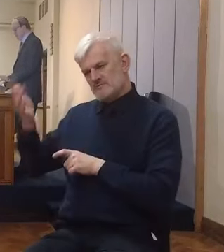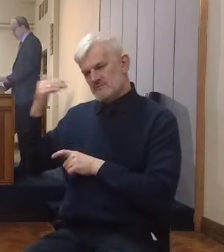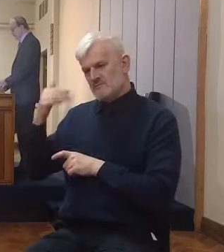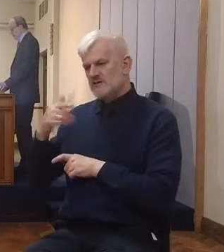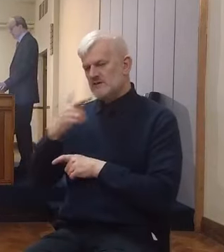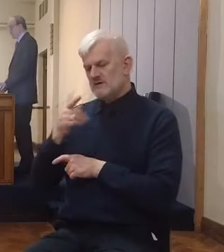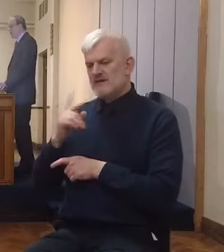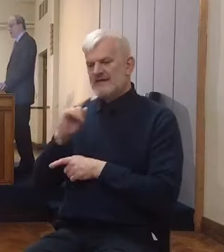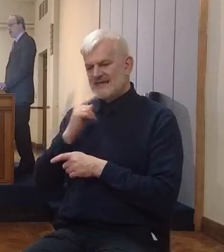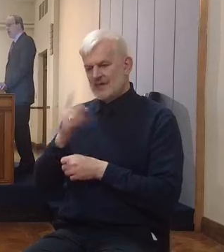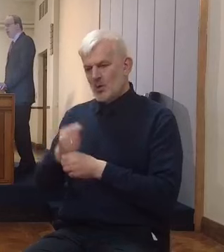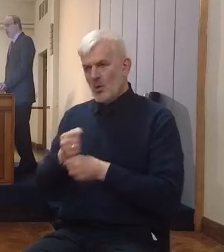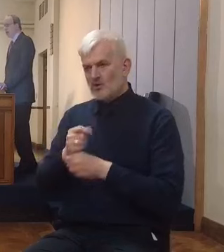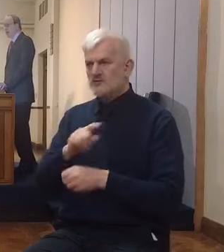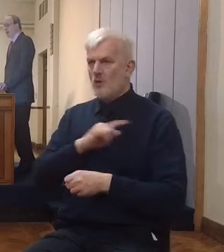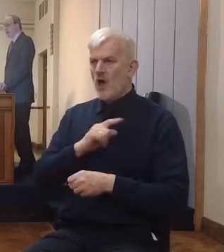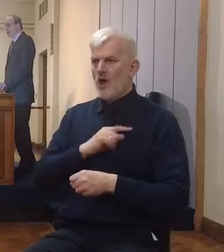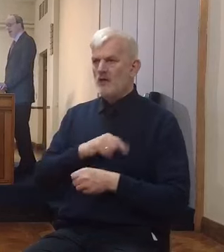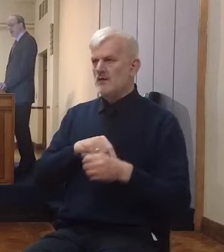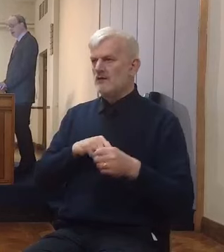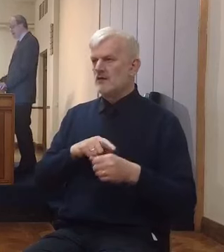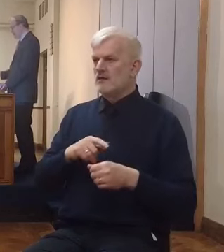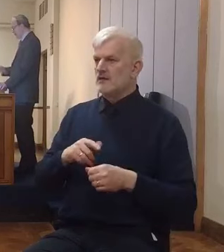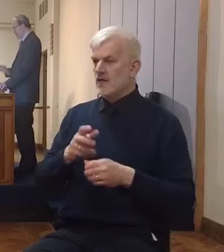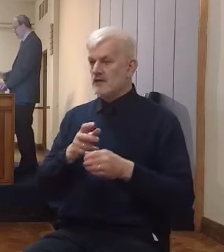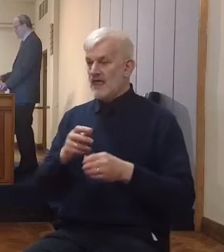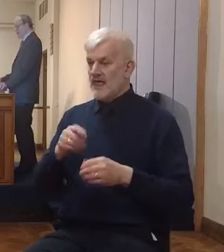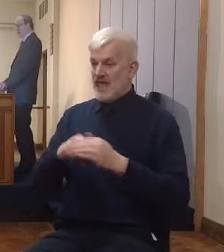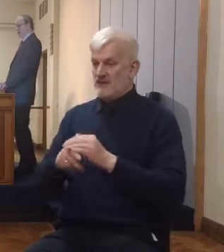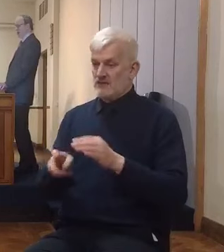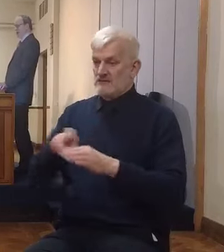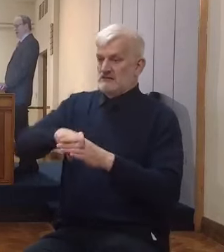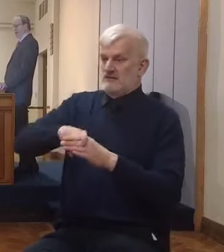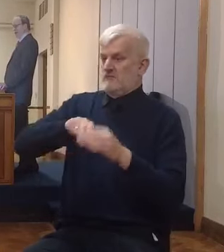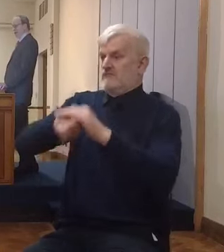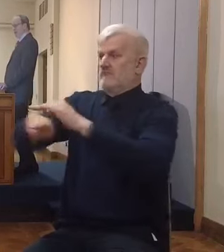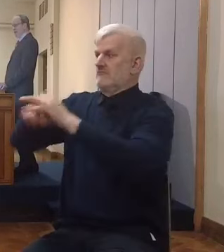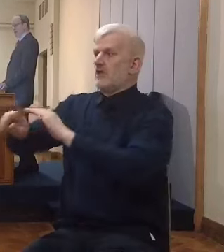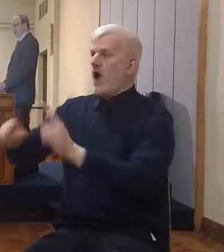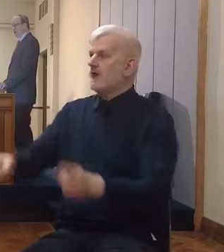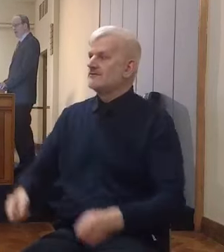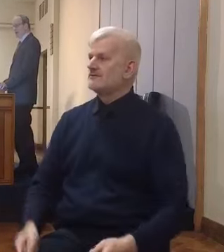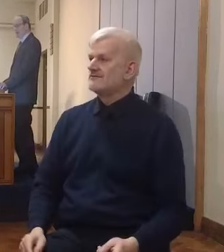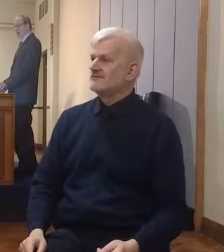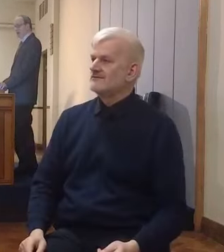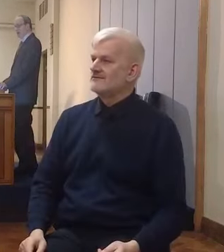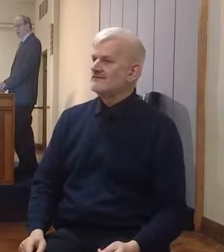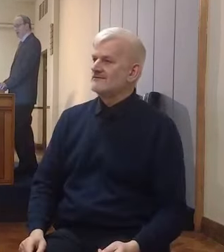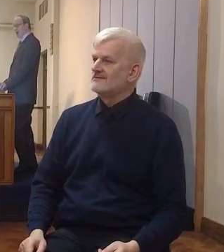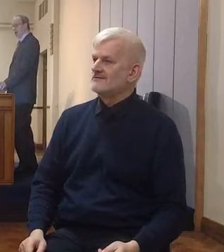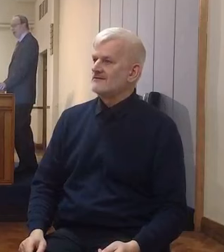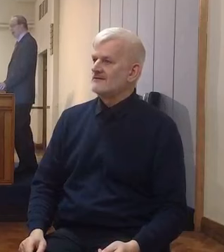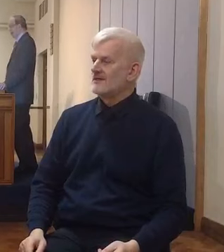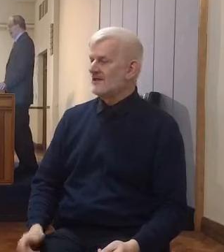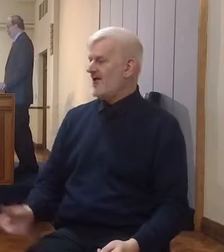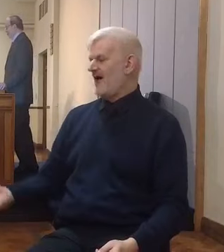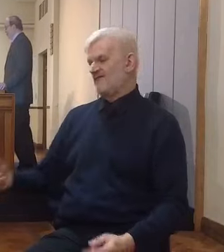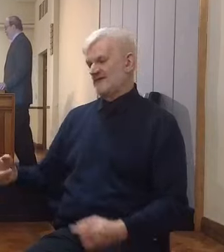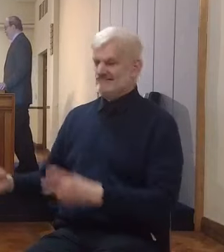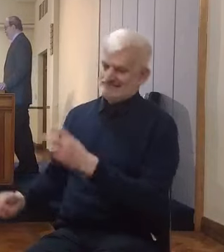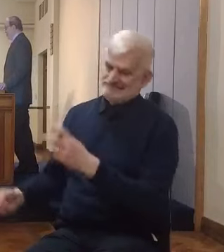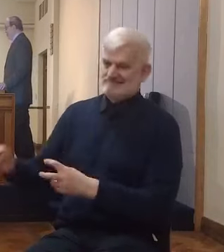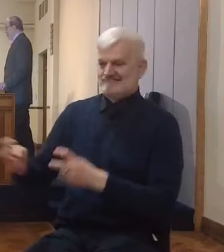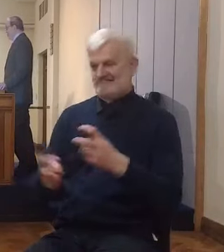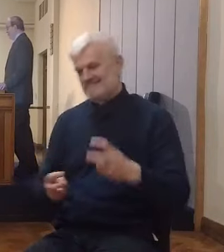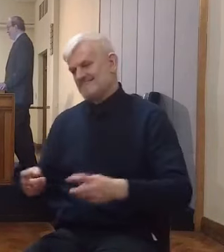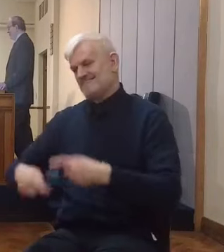that the enemy couldn't escape on the mine. These things are debated endlessly, but nobody's